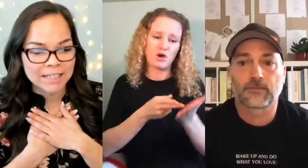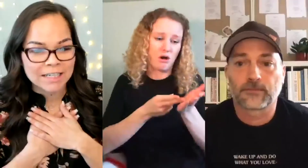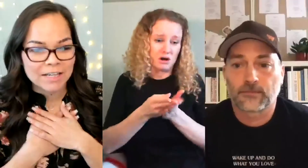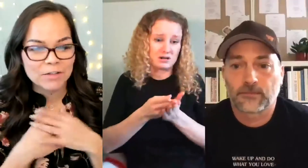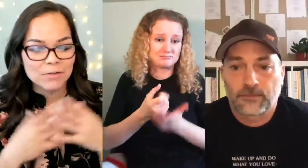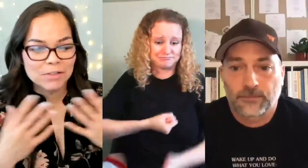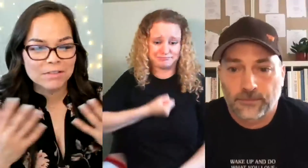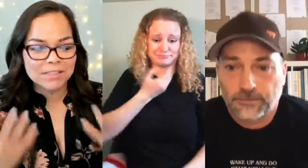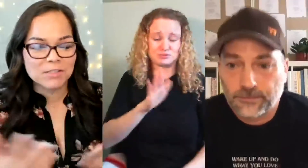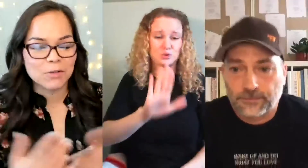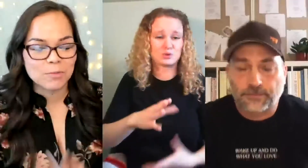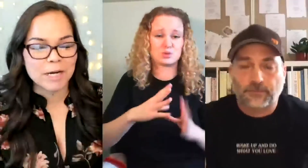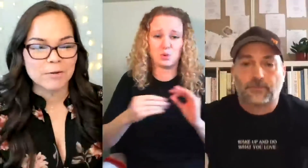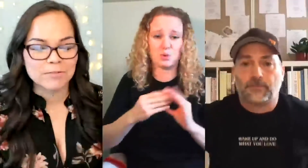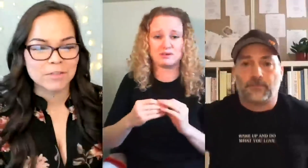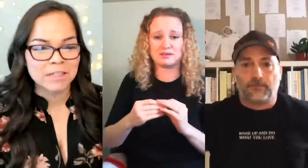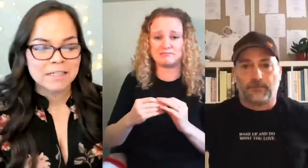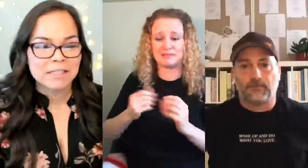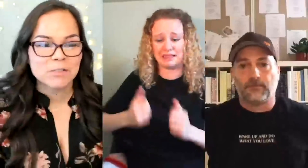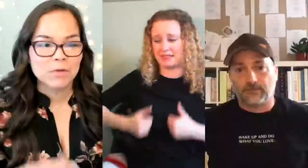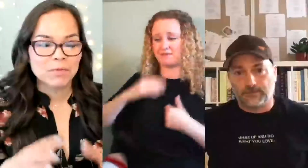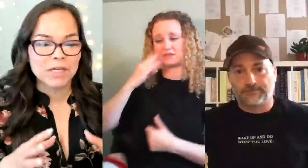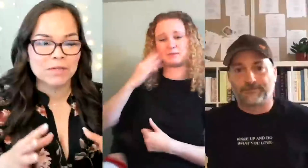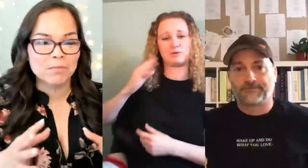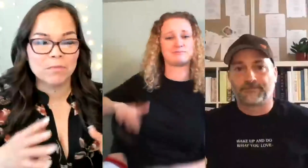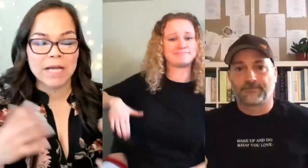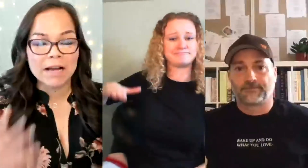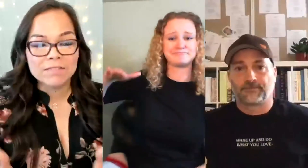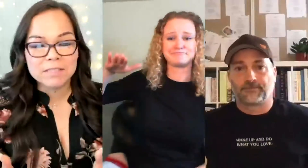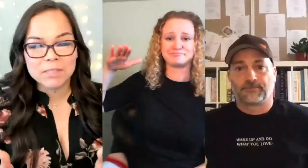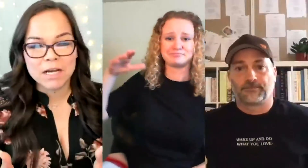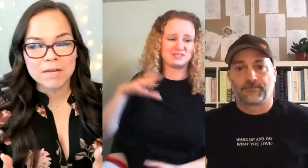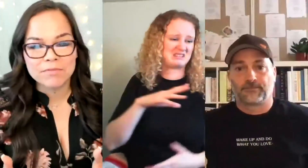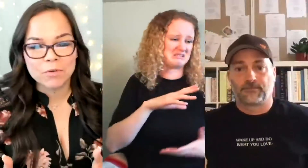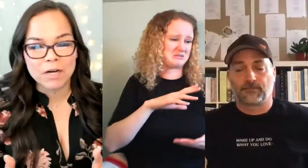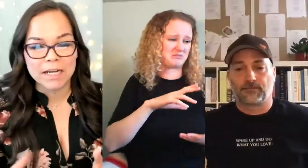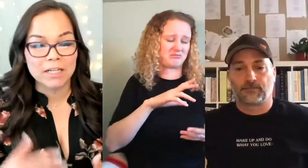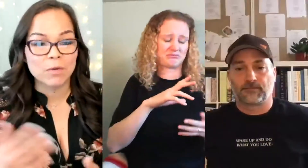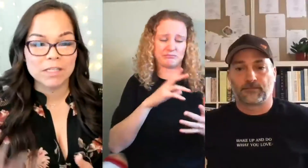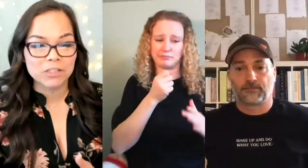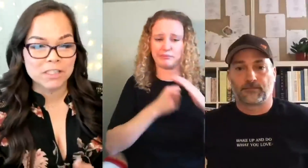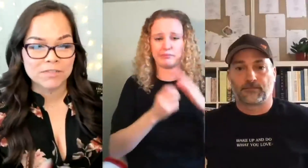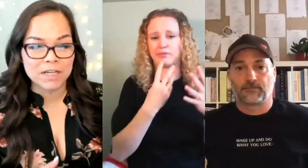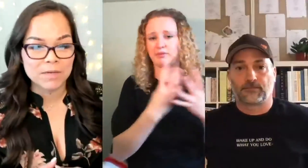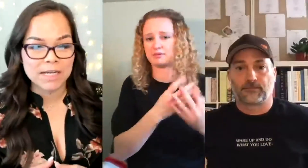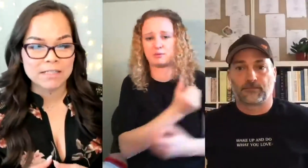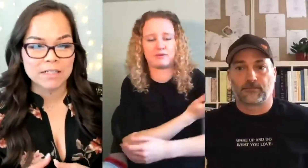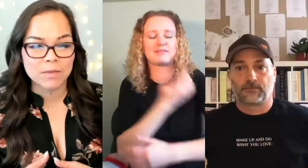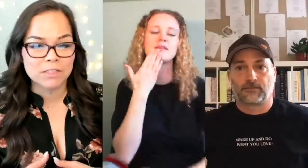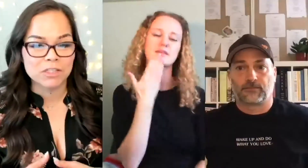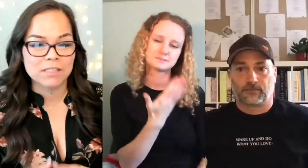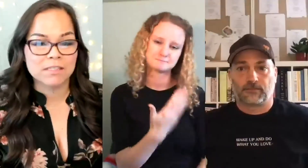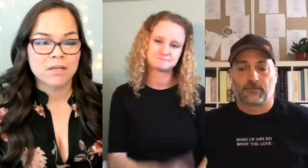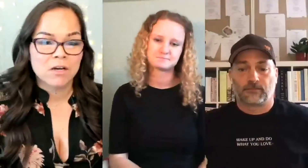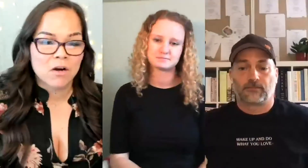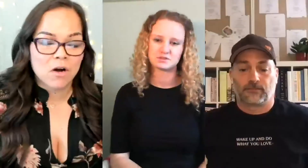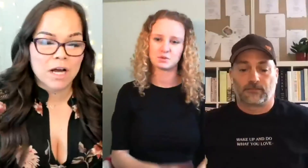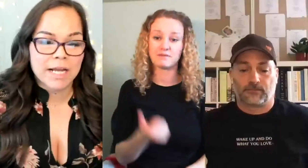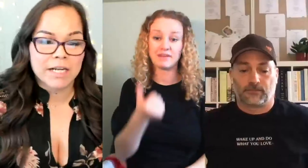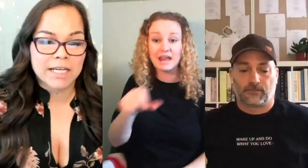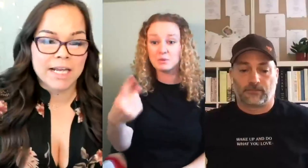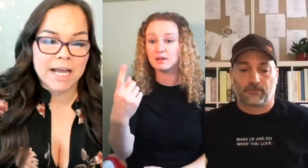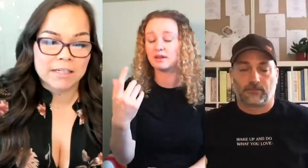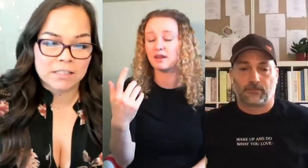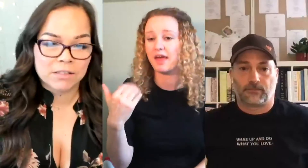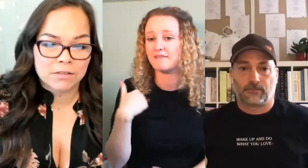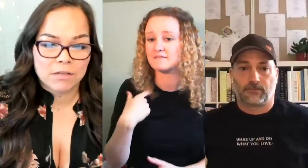story. It's so powerful. So we have some time for any questions. If anyone has any questions on